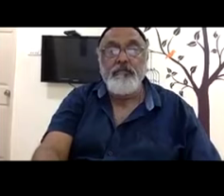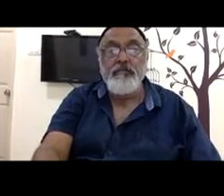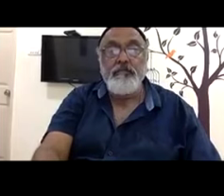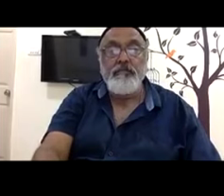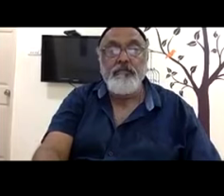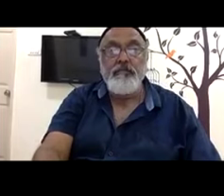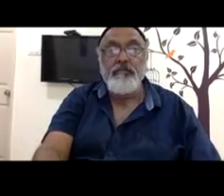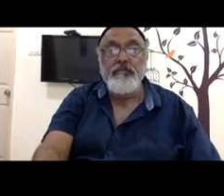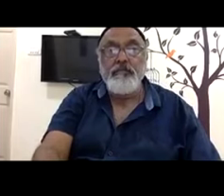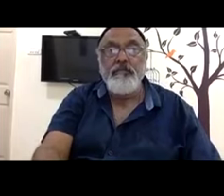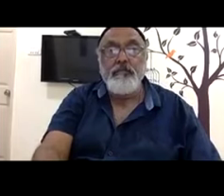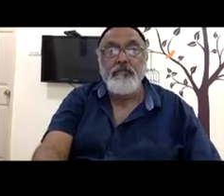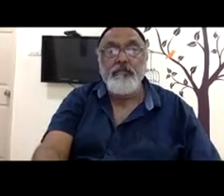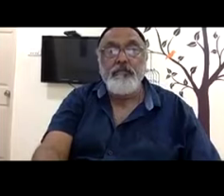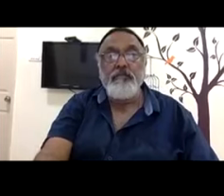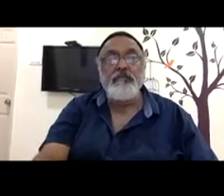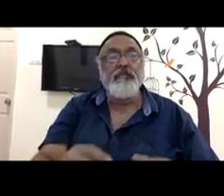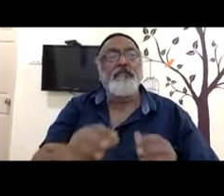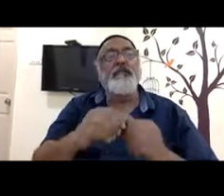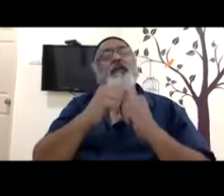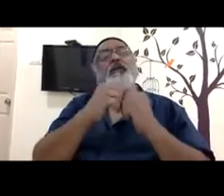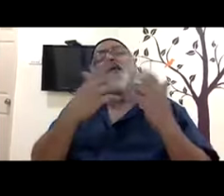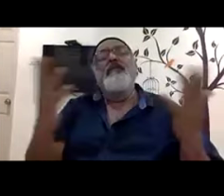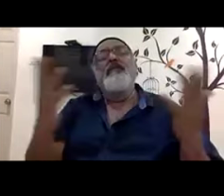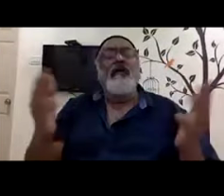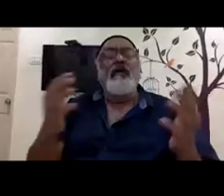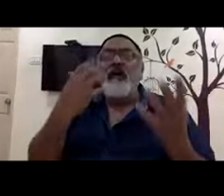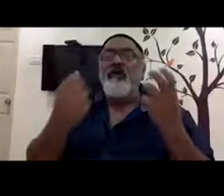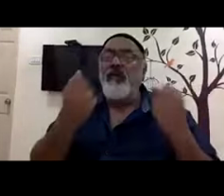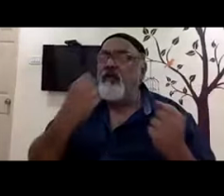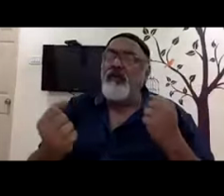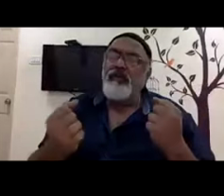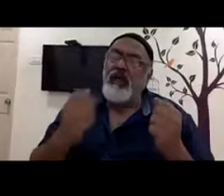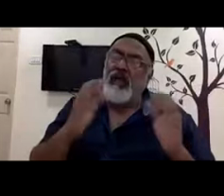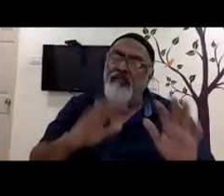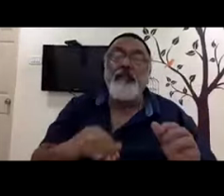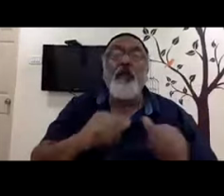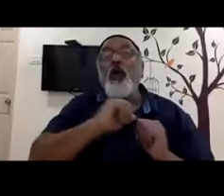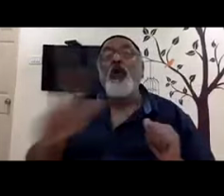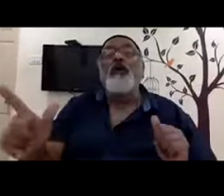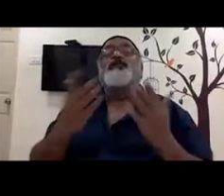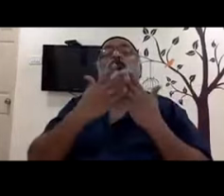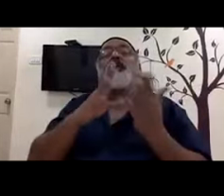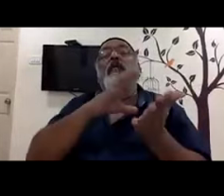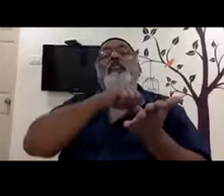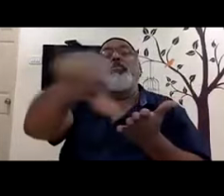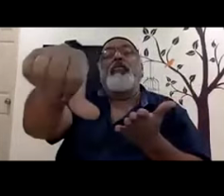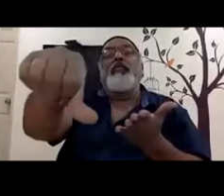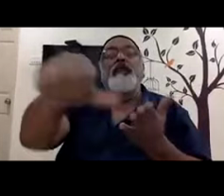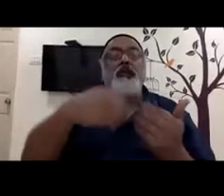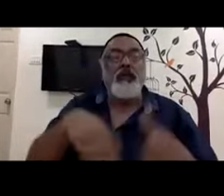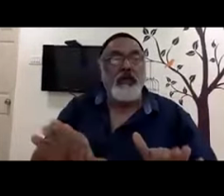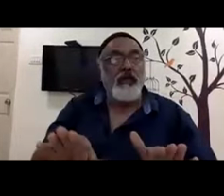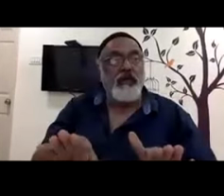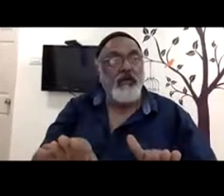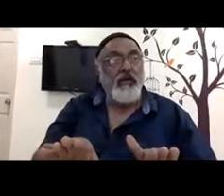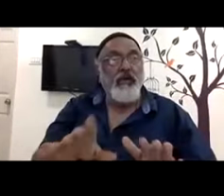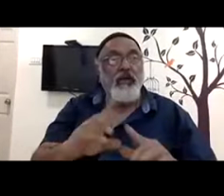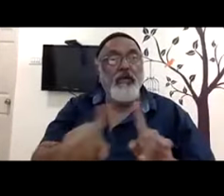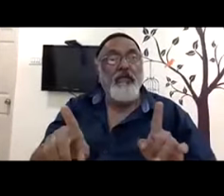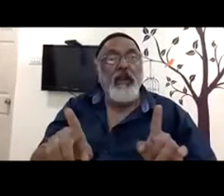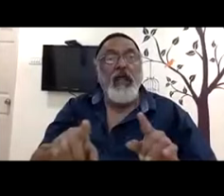that whatever my findings are, I'll probably apply them to all the schools in Delhi. However, I cannot go for whatever